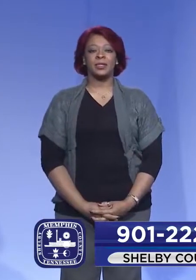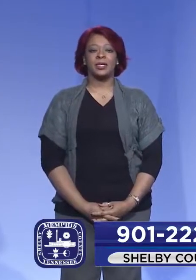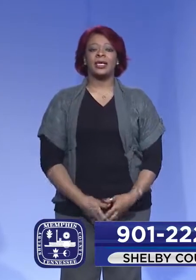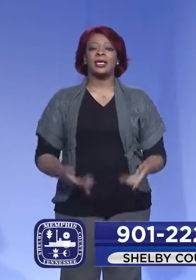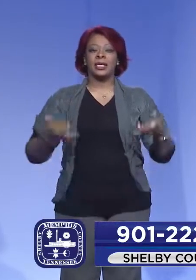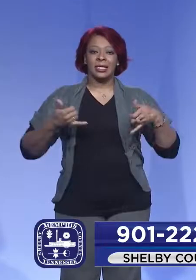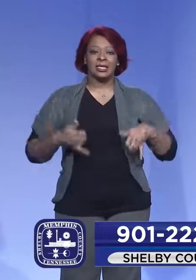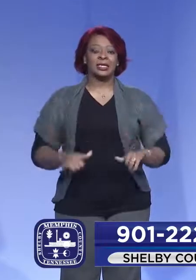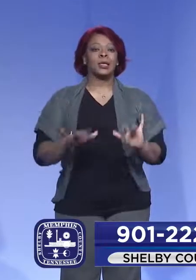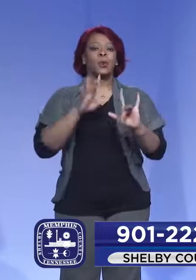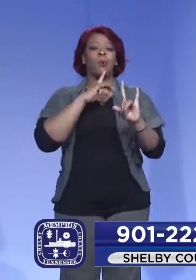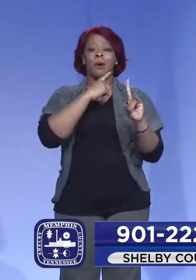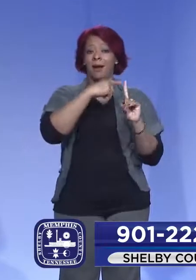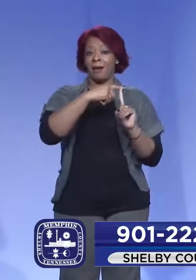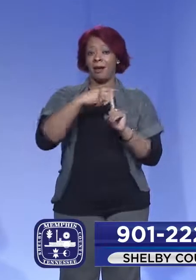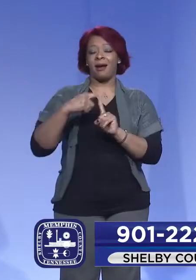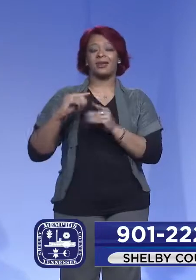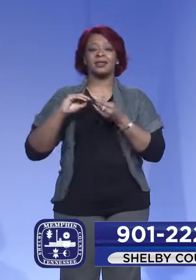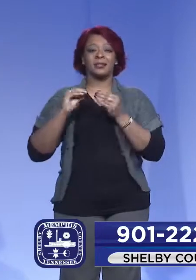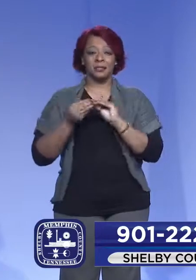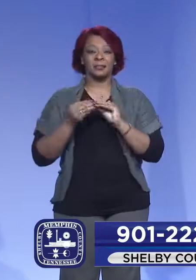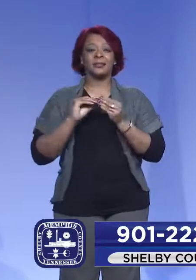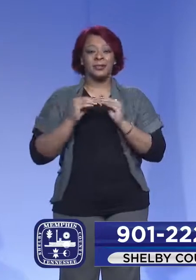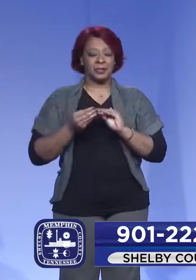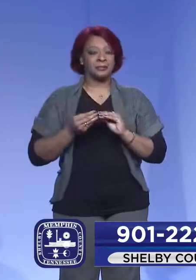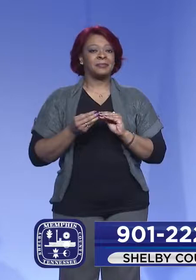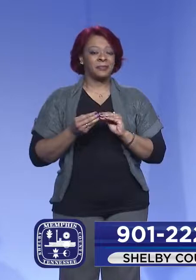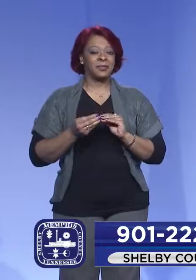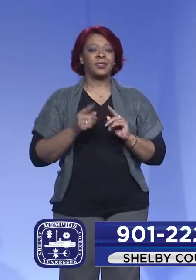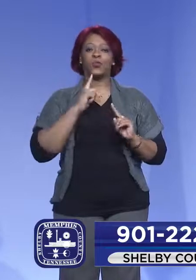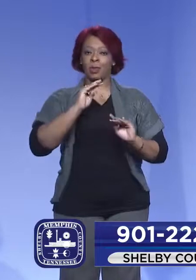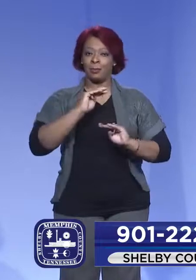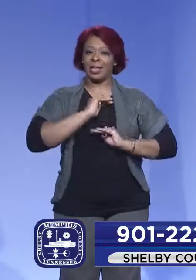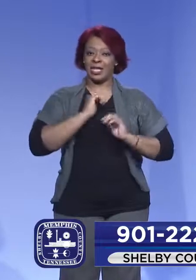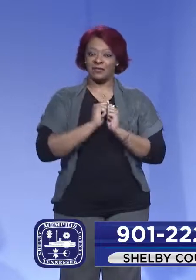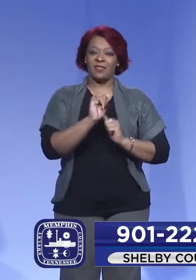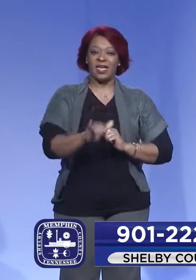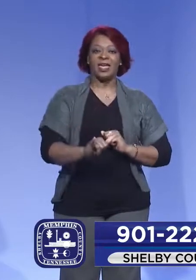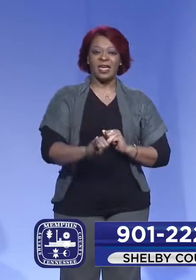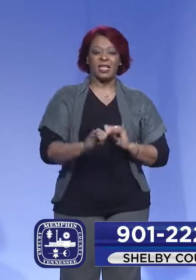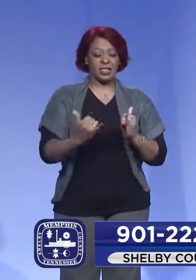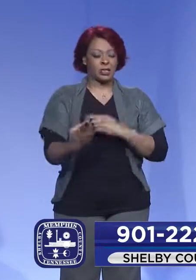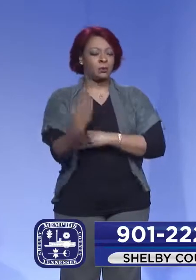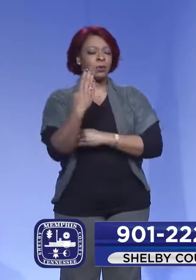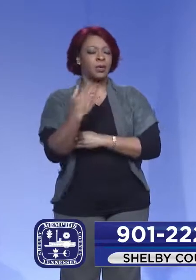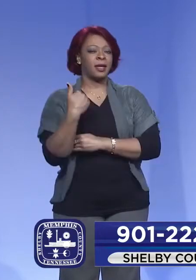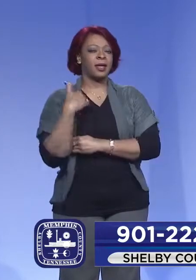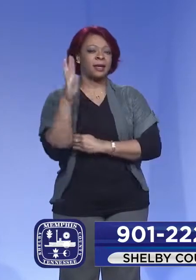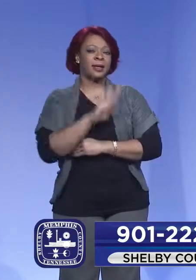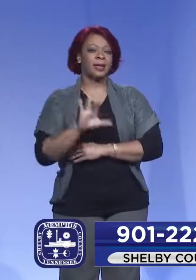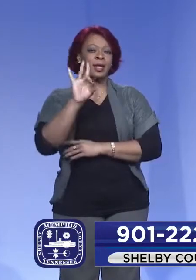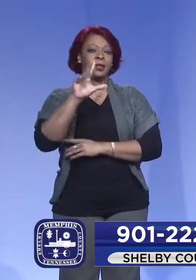still going in a positive direction with our data. We're very pleased with that. As of this morning, we have